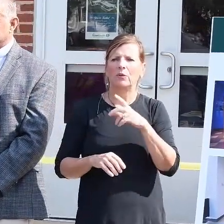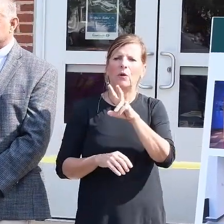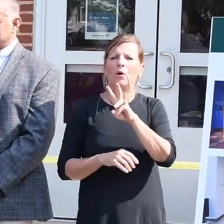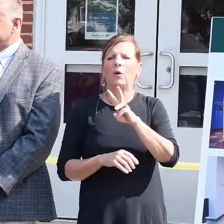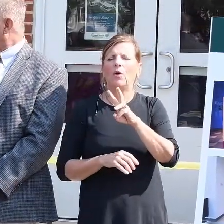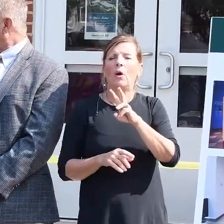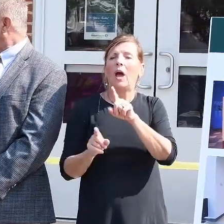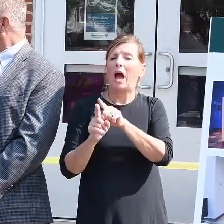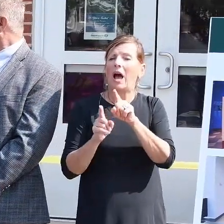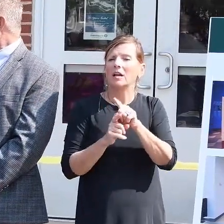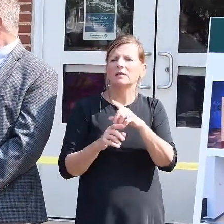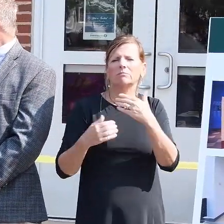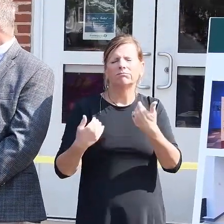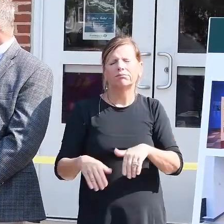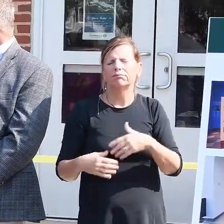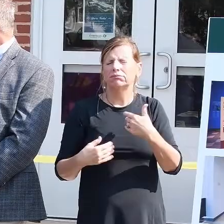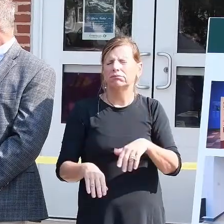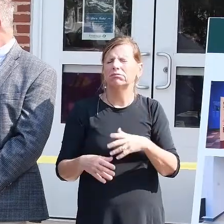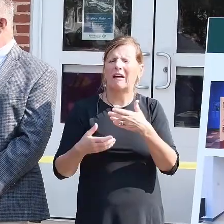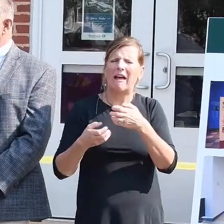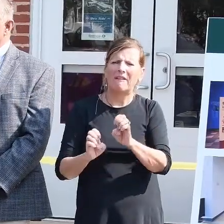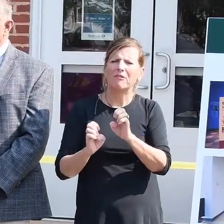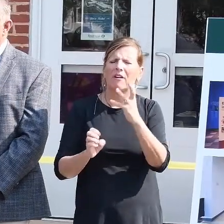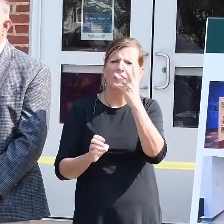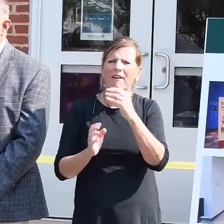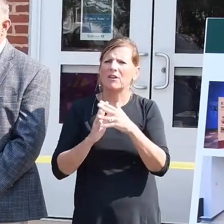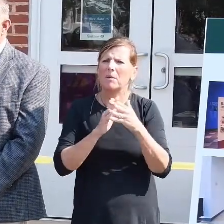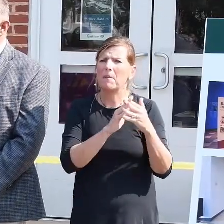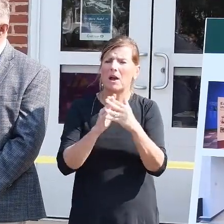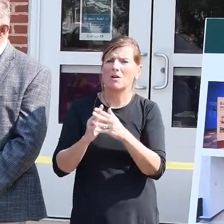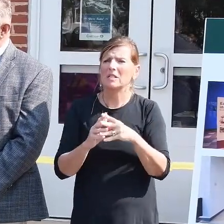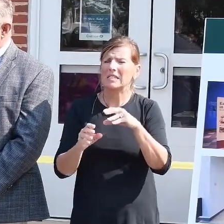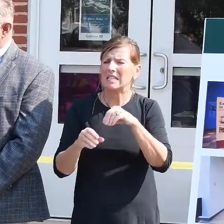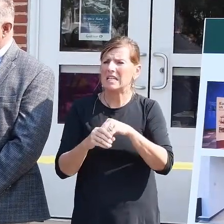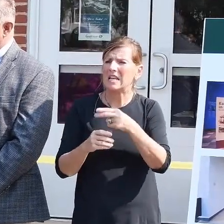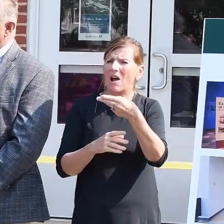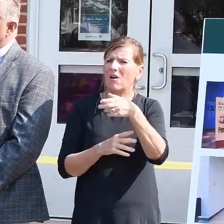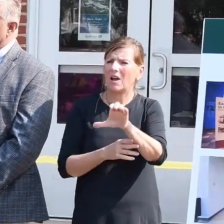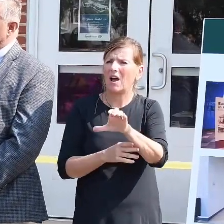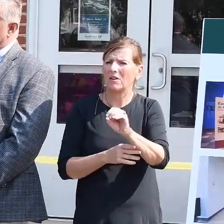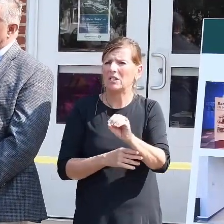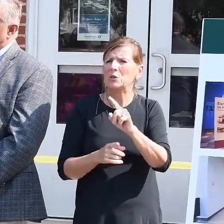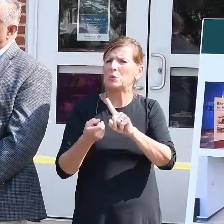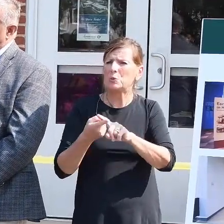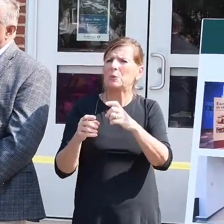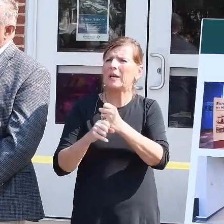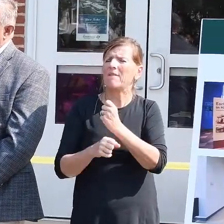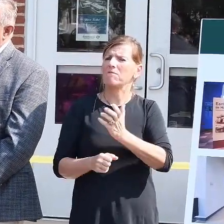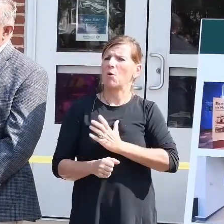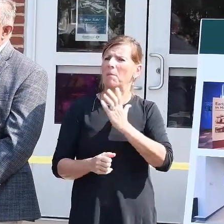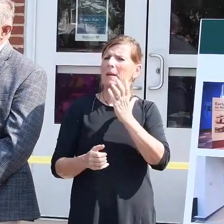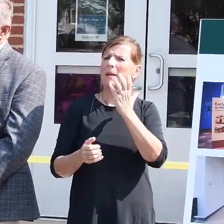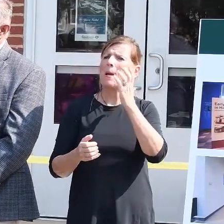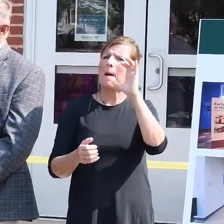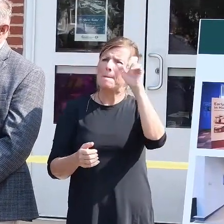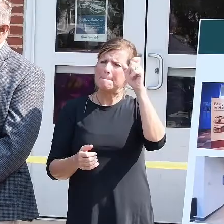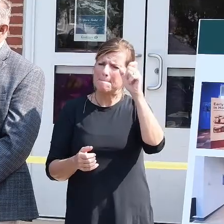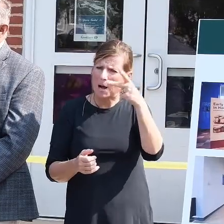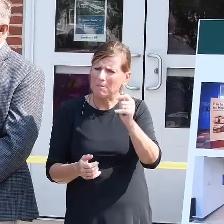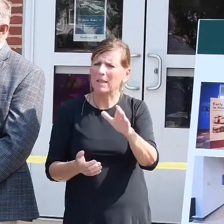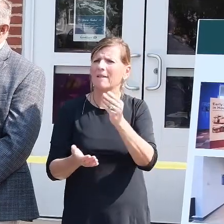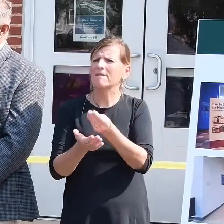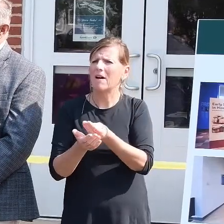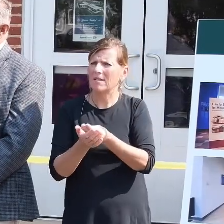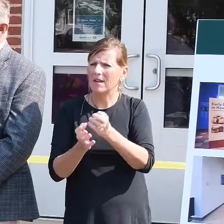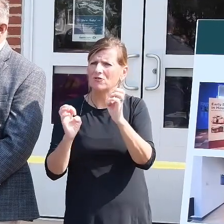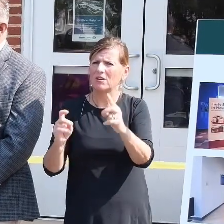Whereas, after an exhaustive effort by African Americans in Howard County to seek formal publicly funded education, the Harriet Tubman Junior Senior